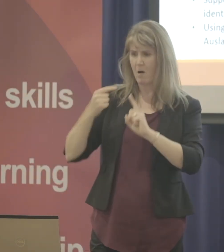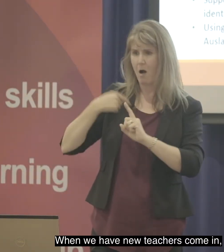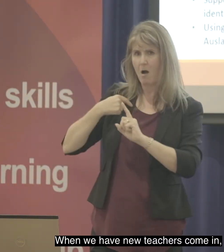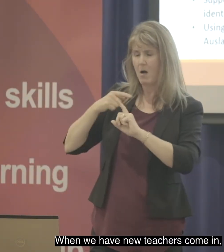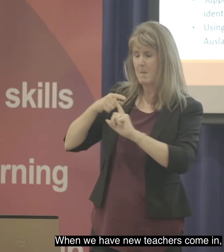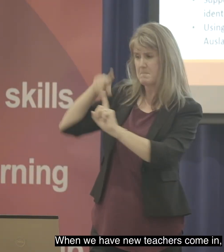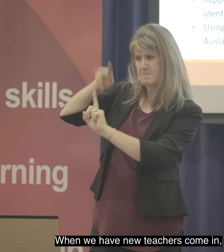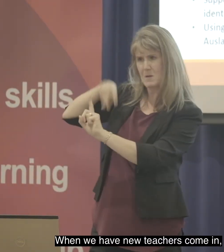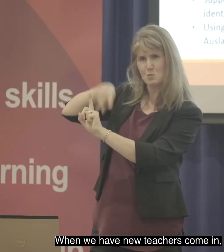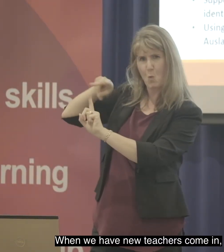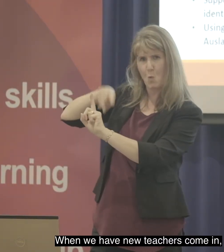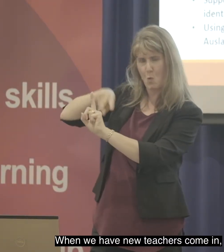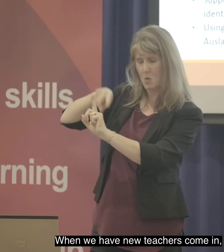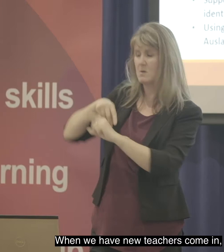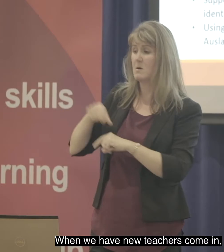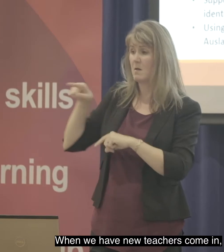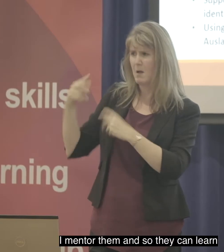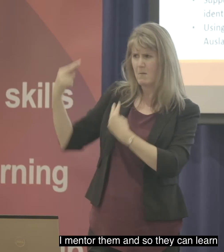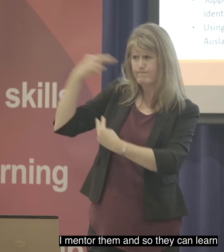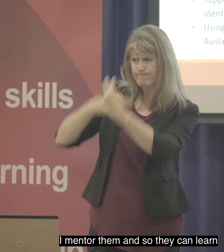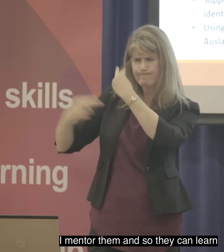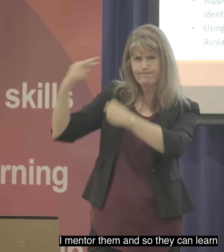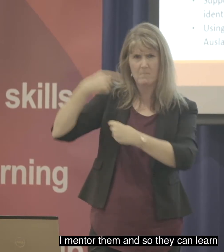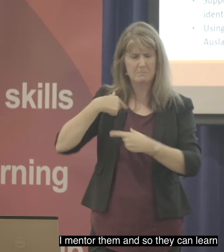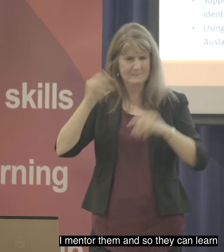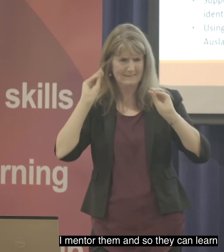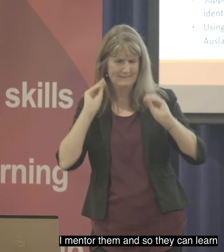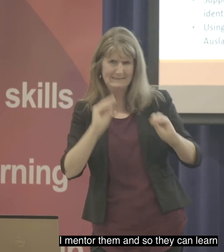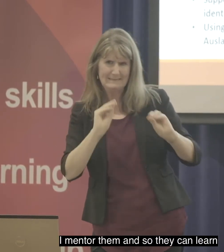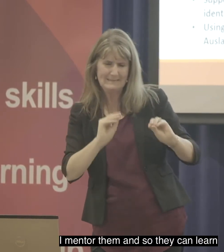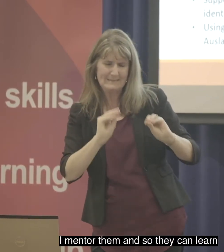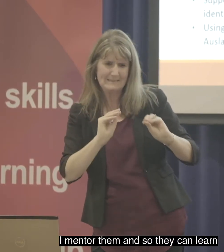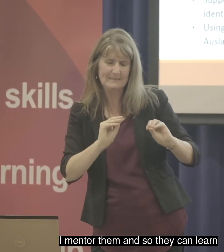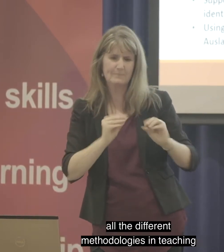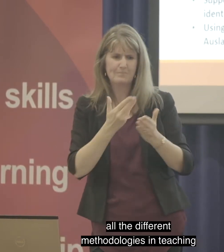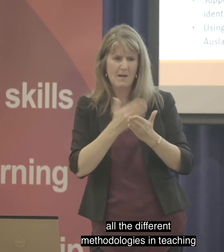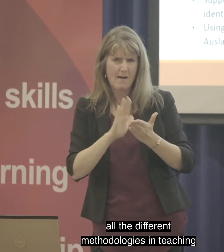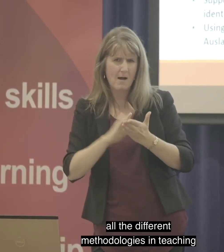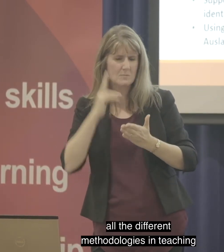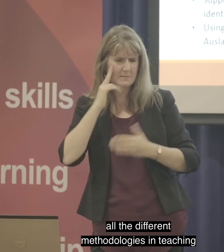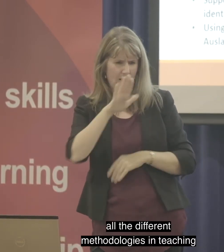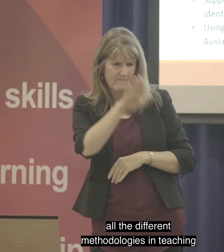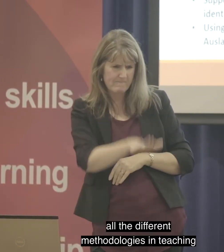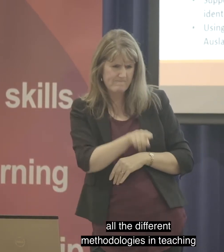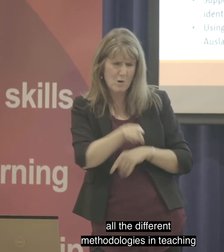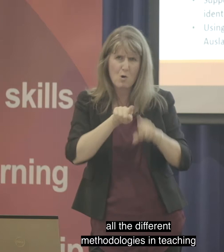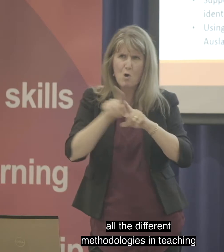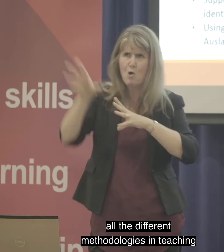When we have new teachers come in, I mentor them, and so they can learn how the different the methodologies in